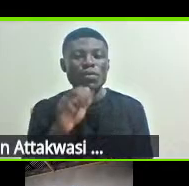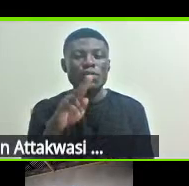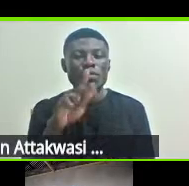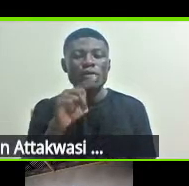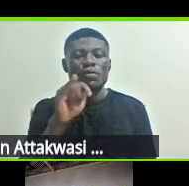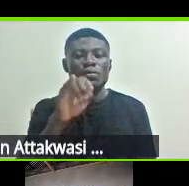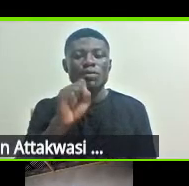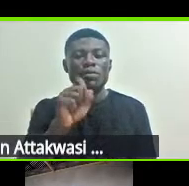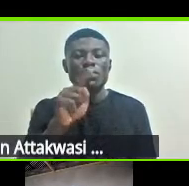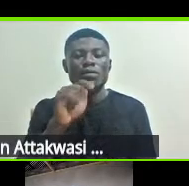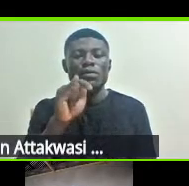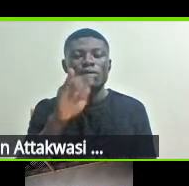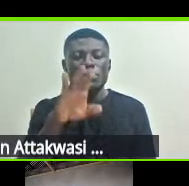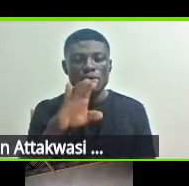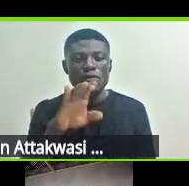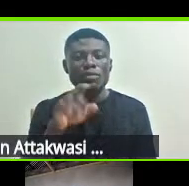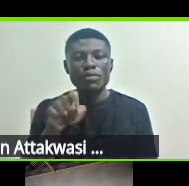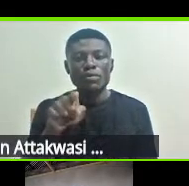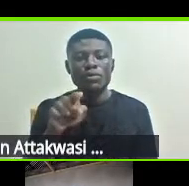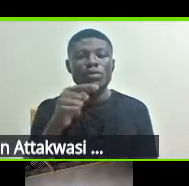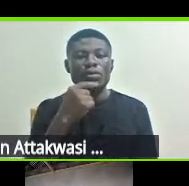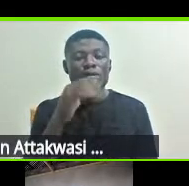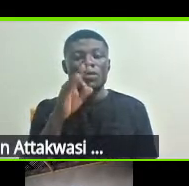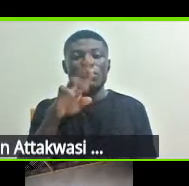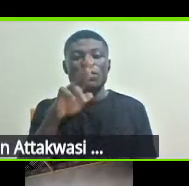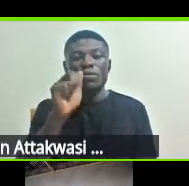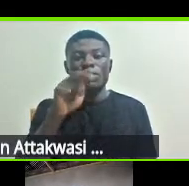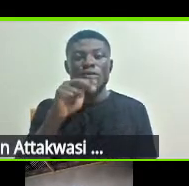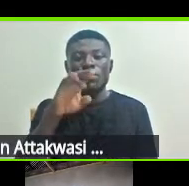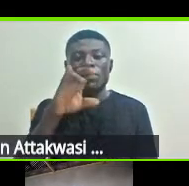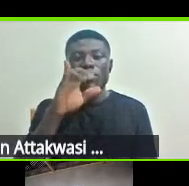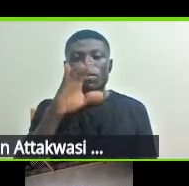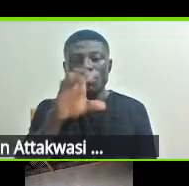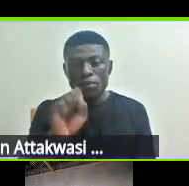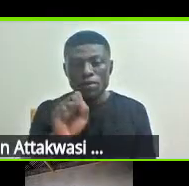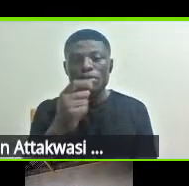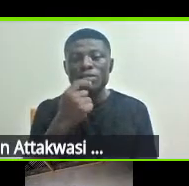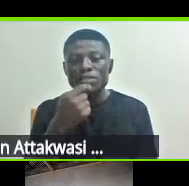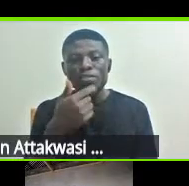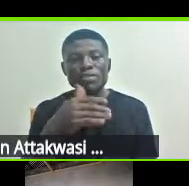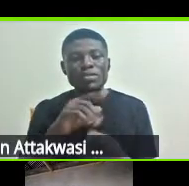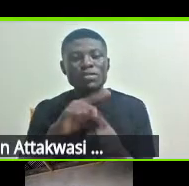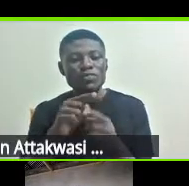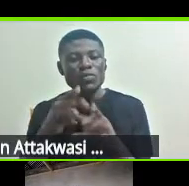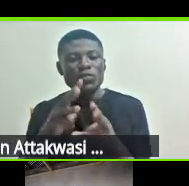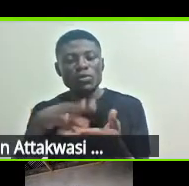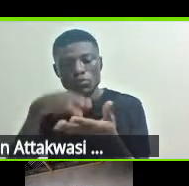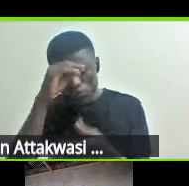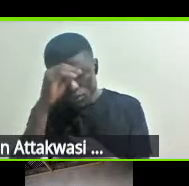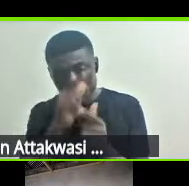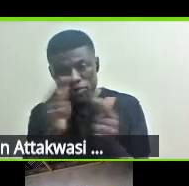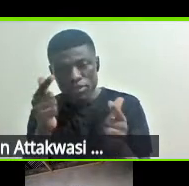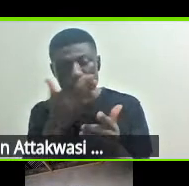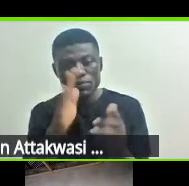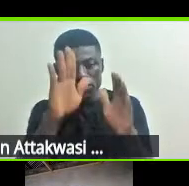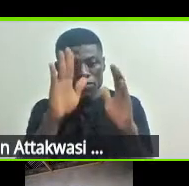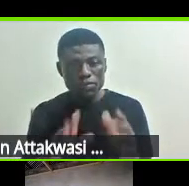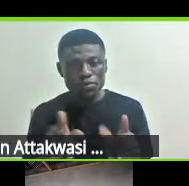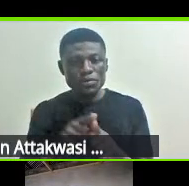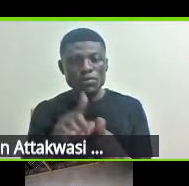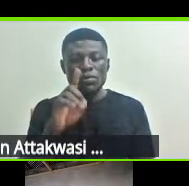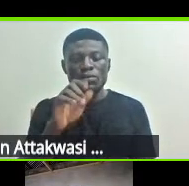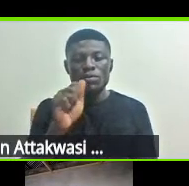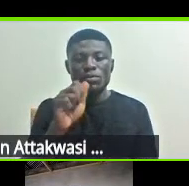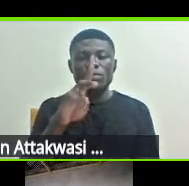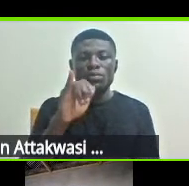Francis says this was an awesome presentation. He has learned a different way of engaging his learning. Beautiful to know. David says he's going to use